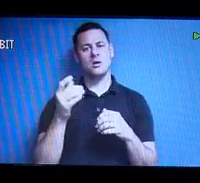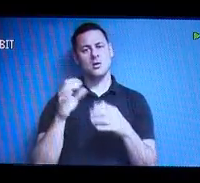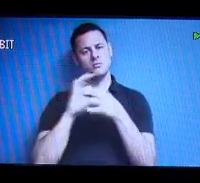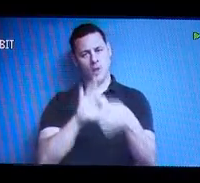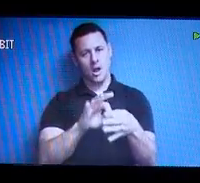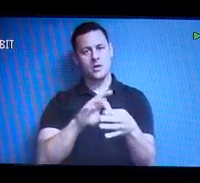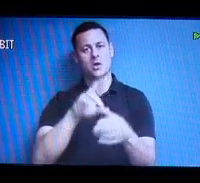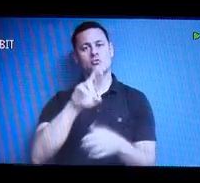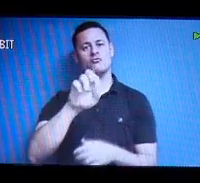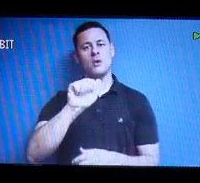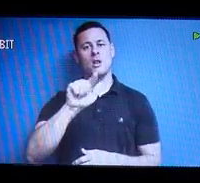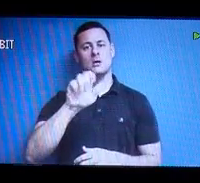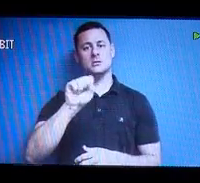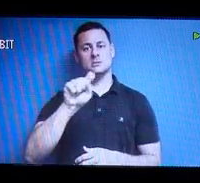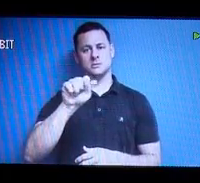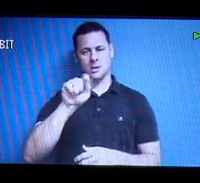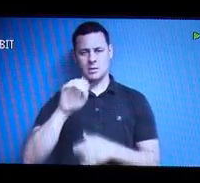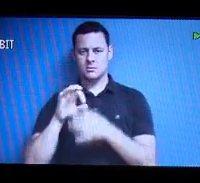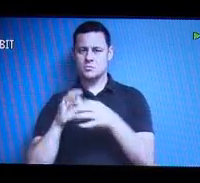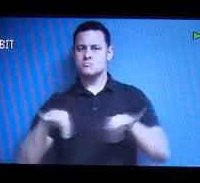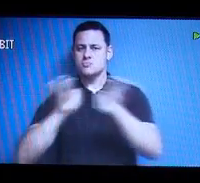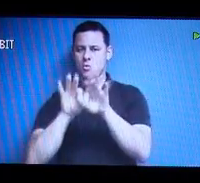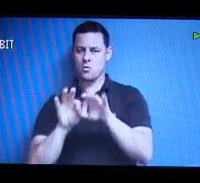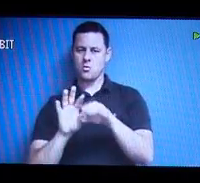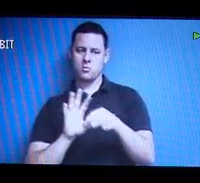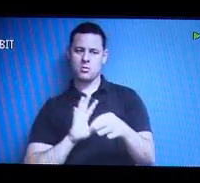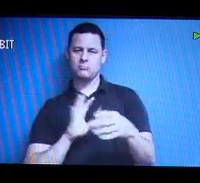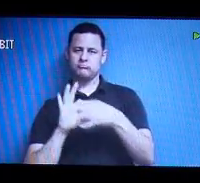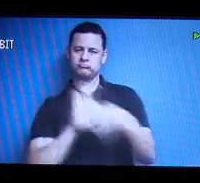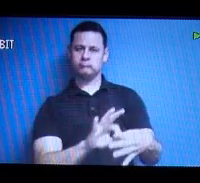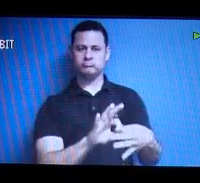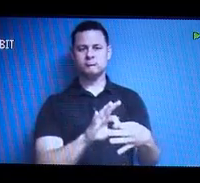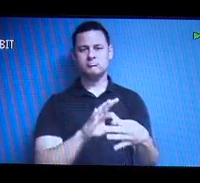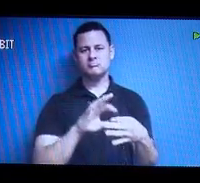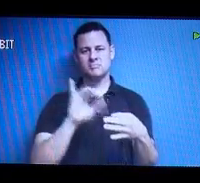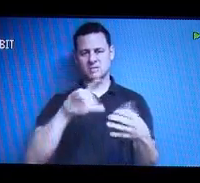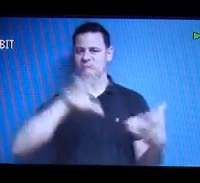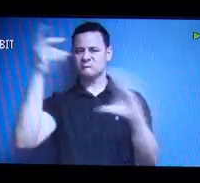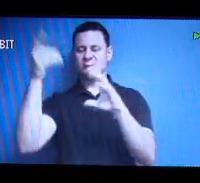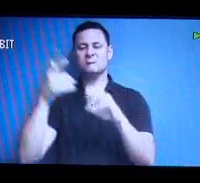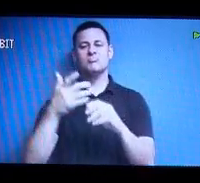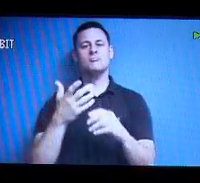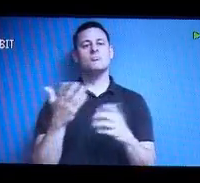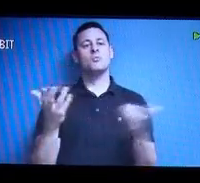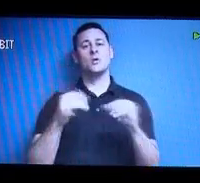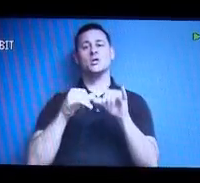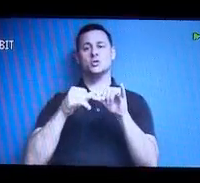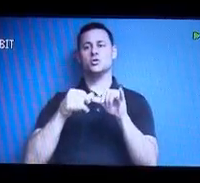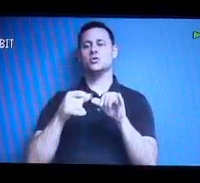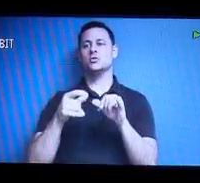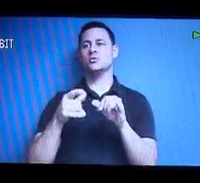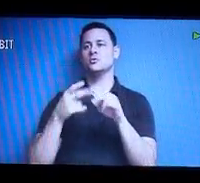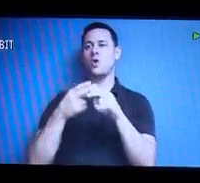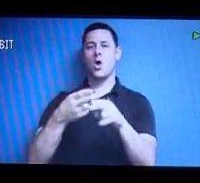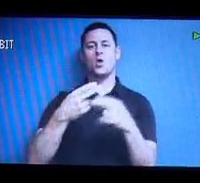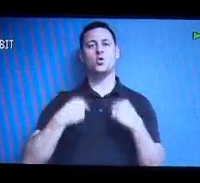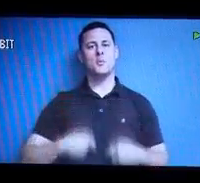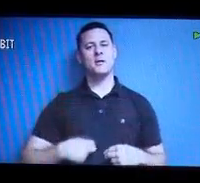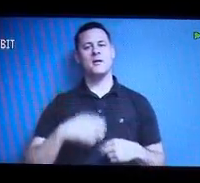crisis. And my belief is that we need a lot of what engineers call human factors engineering to fix the